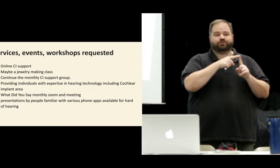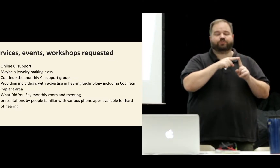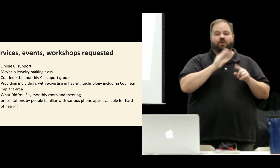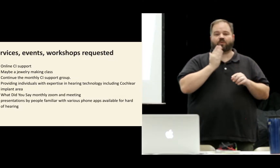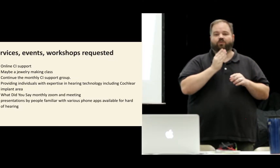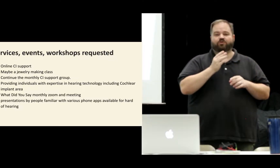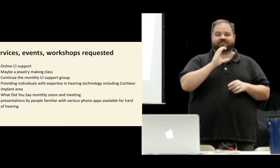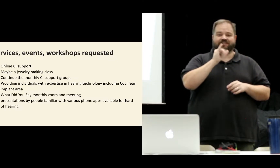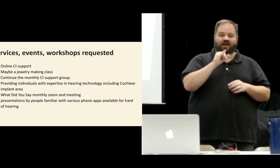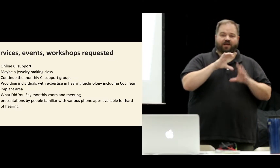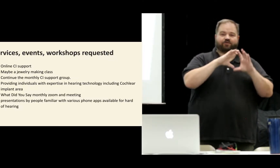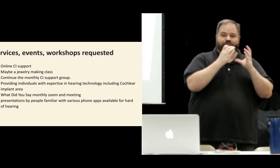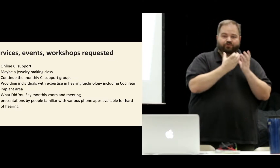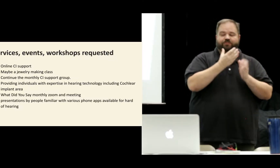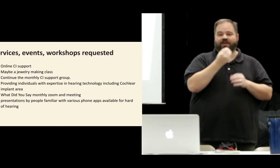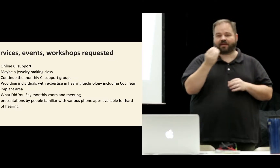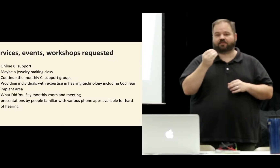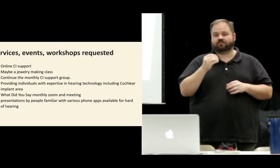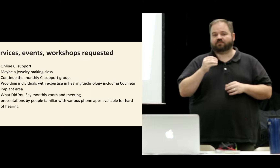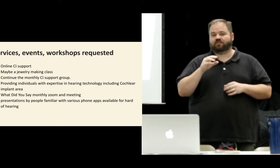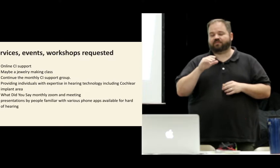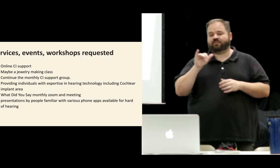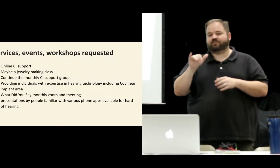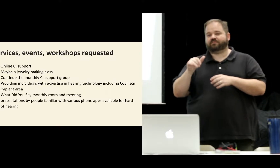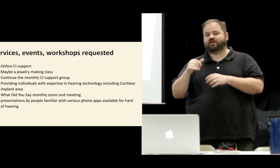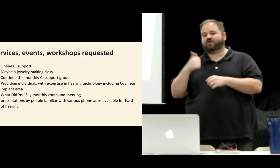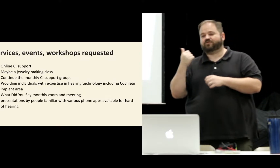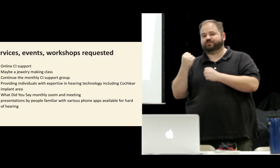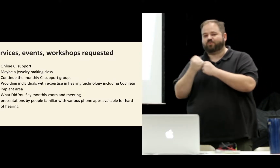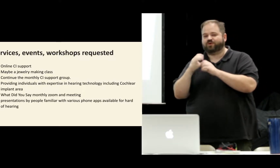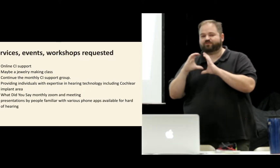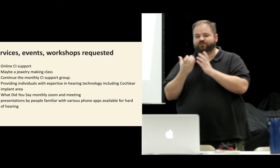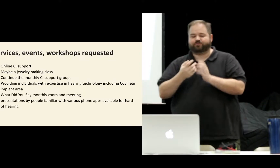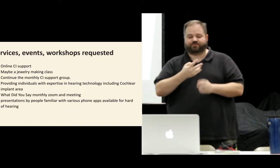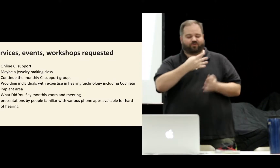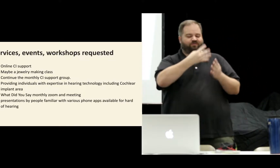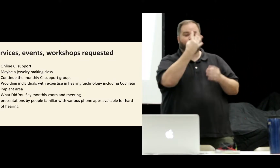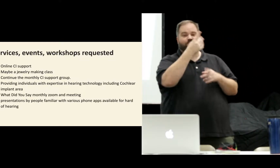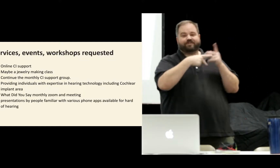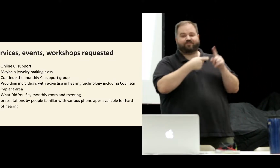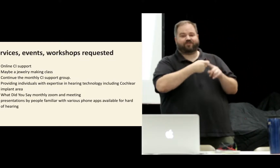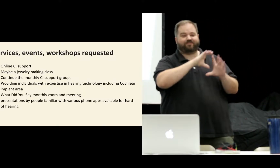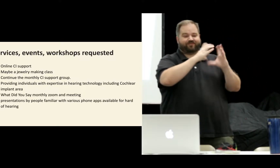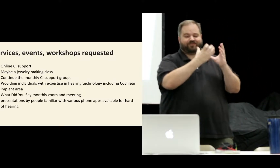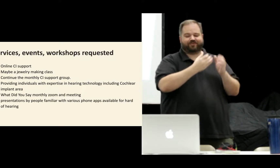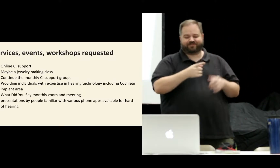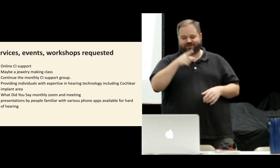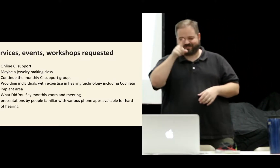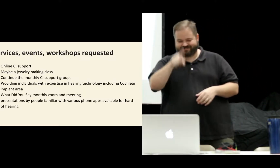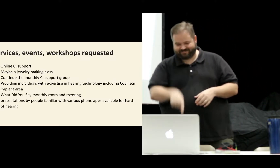And for have attended the CI group and other support groups.